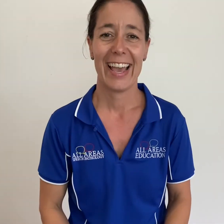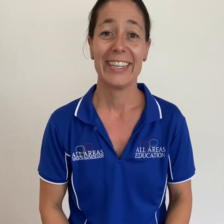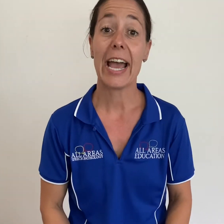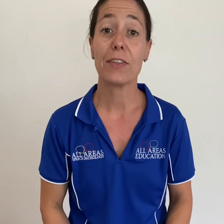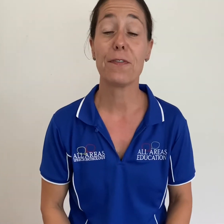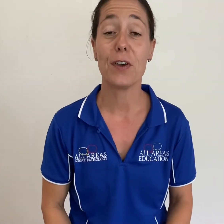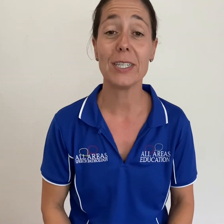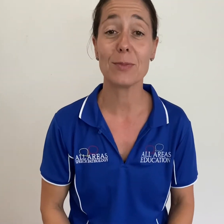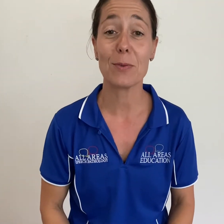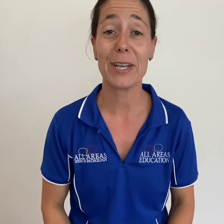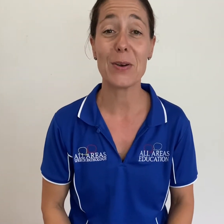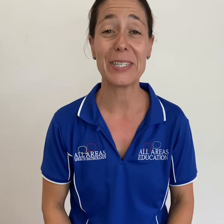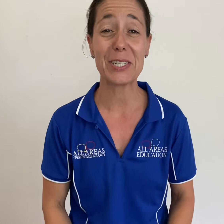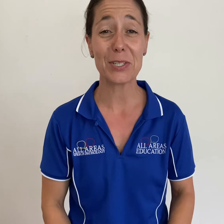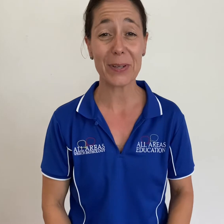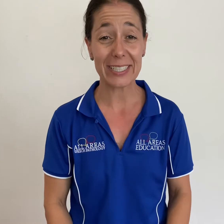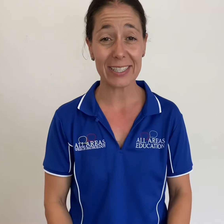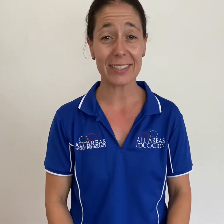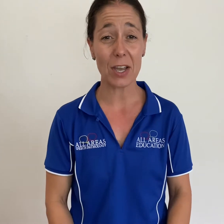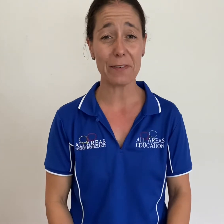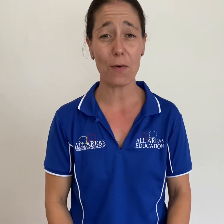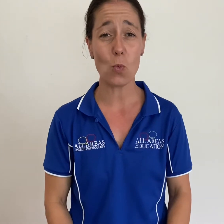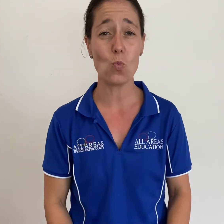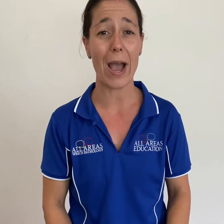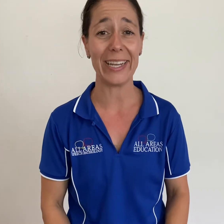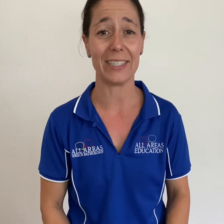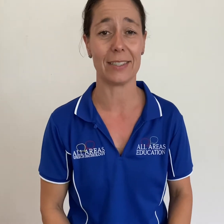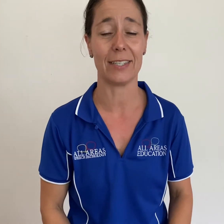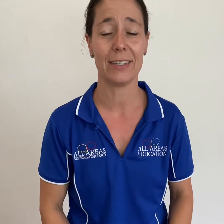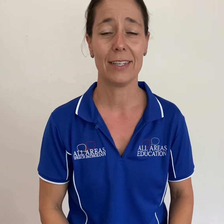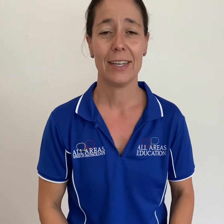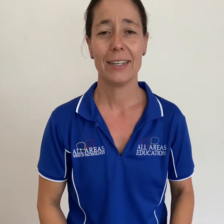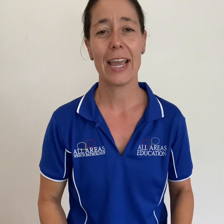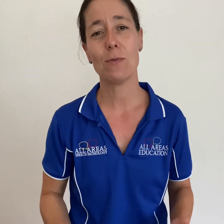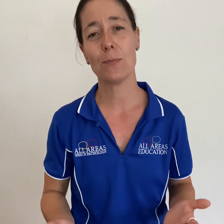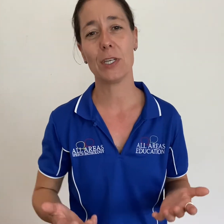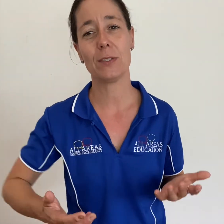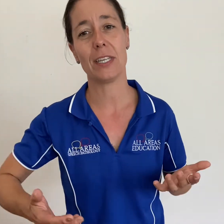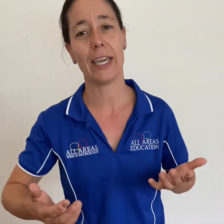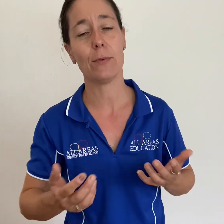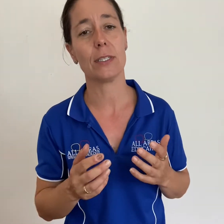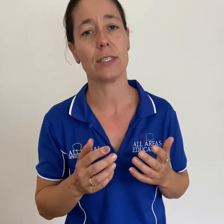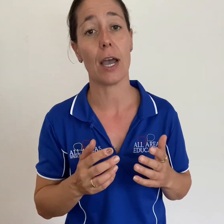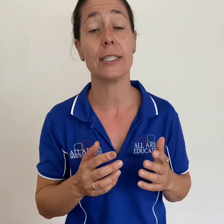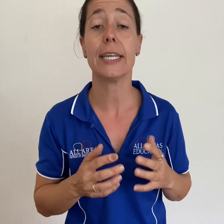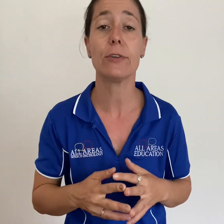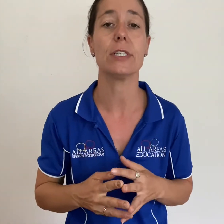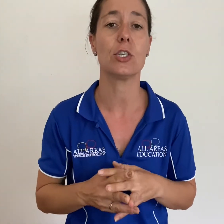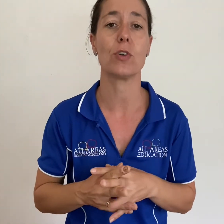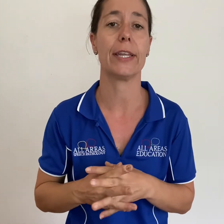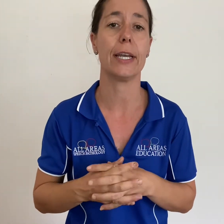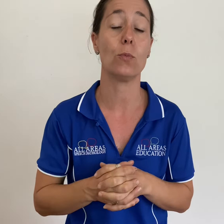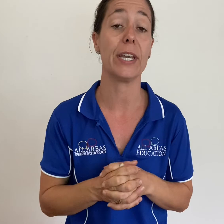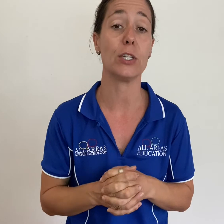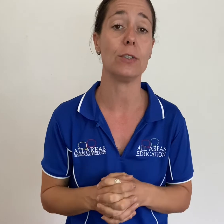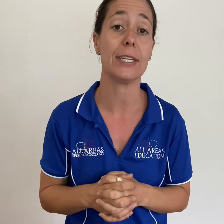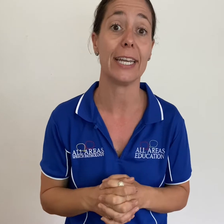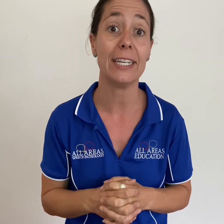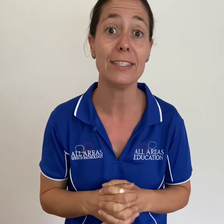Now, the first one we're going to do is the sign for wait. Now, when we're using keyword signs here in Australia, we are using